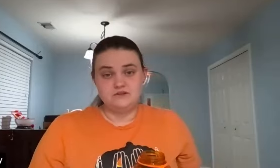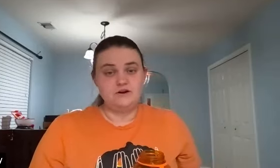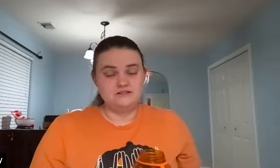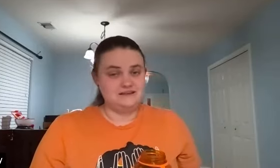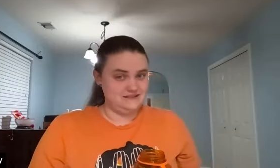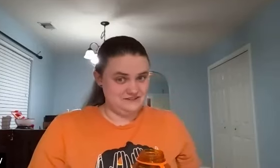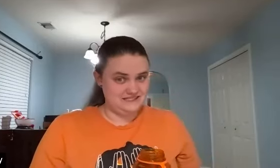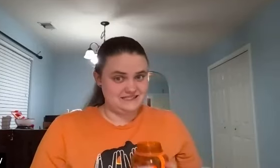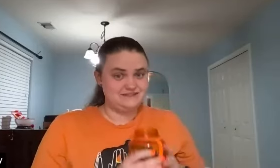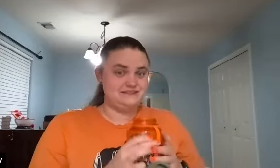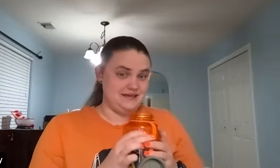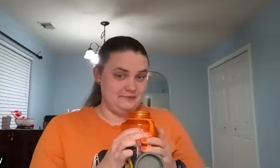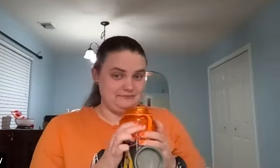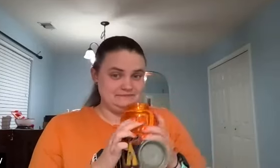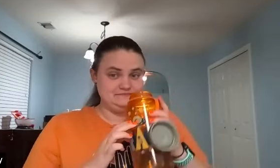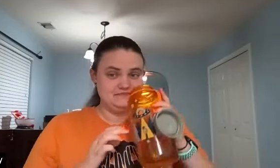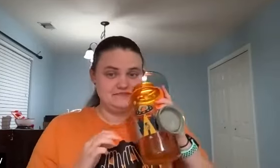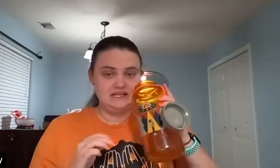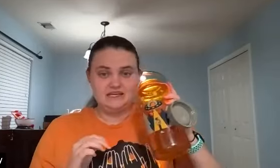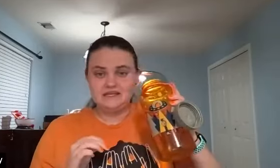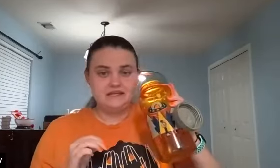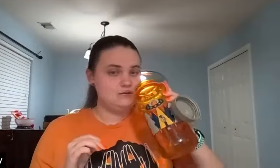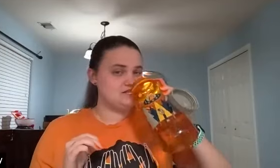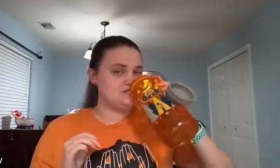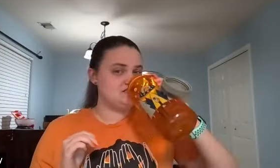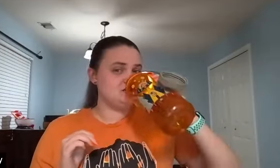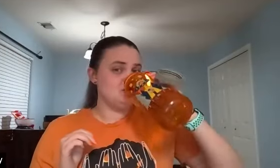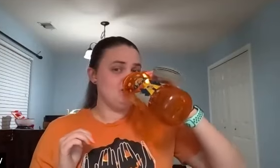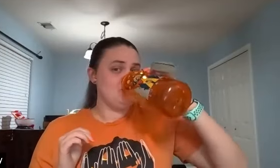are slight differences. So, any questions?